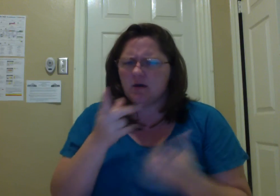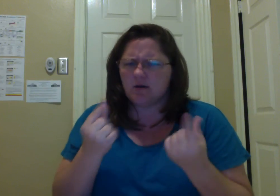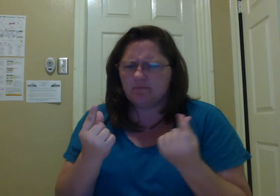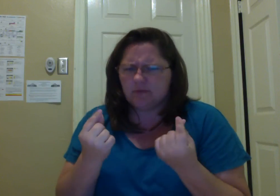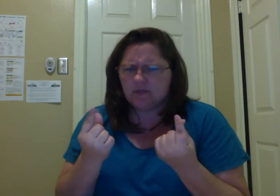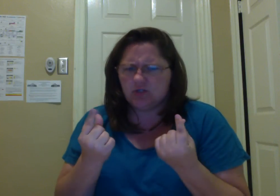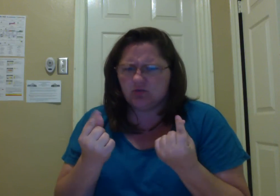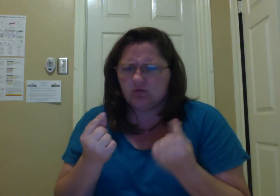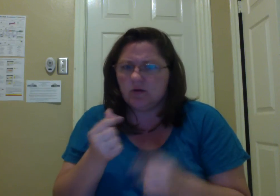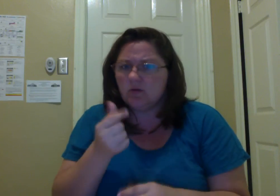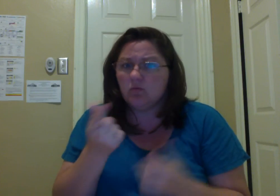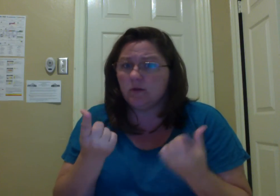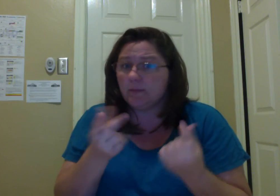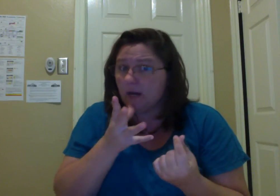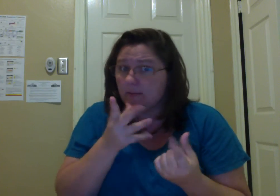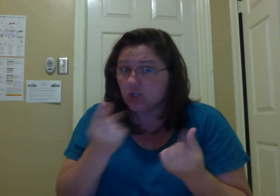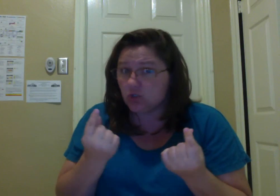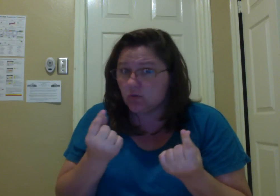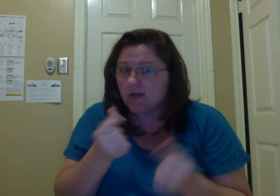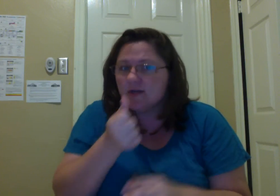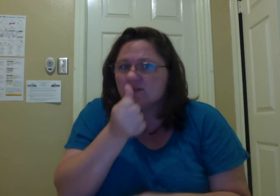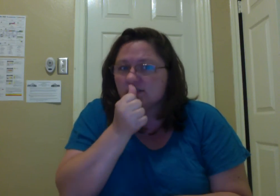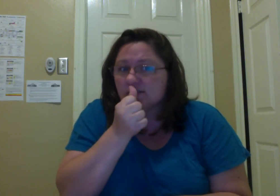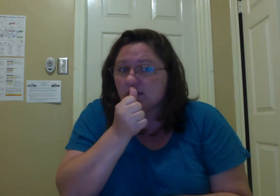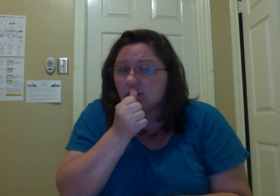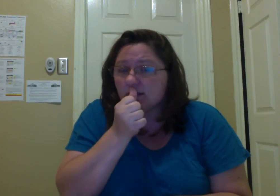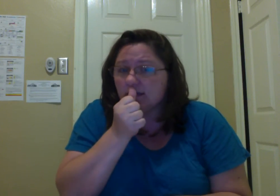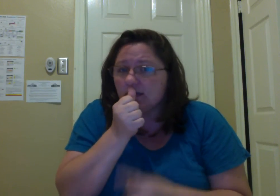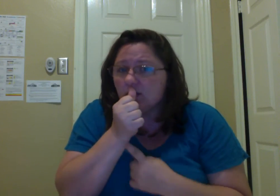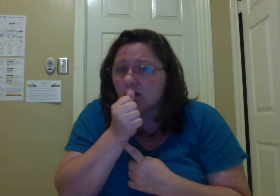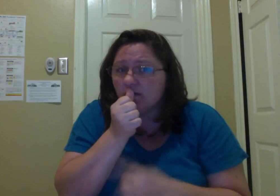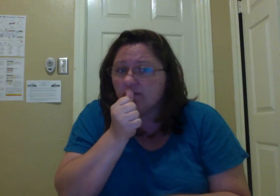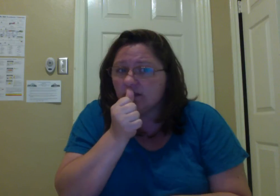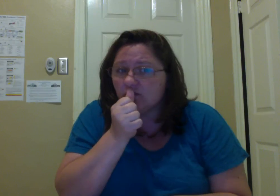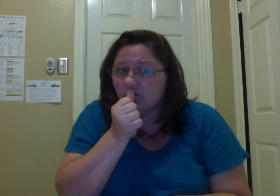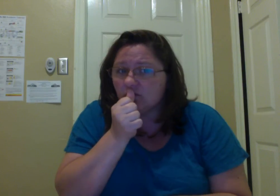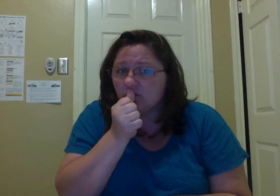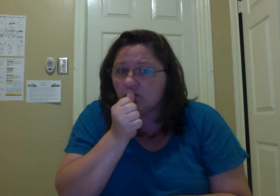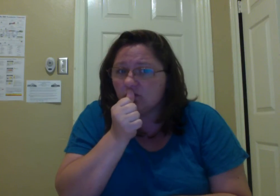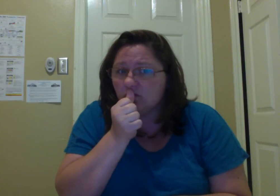mom what'd the mom do? She secretly or confidential.